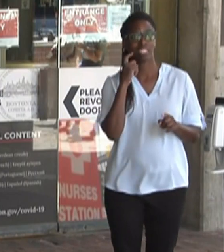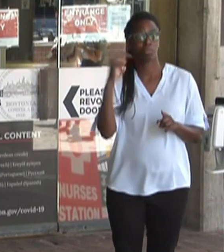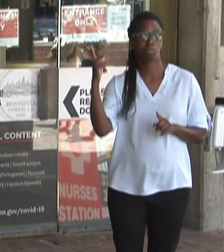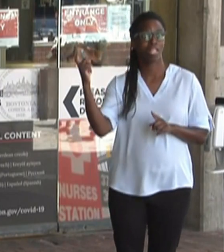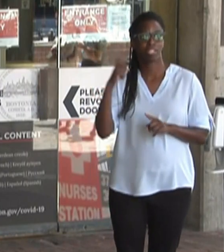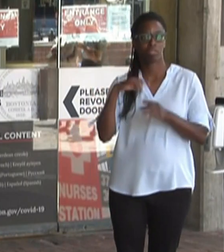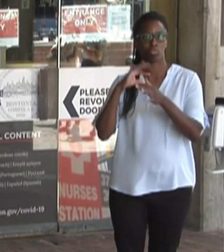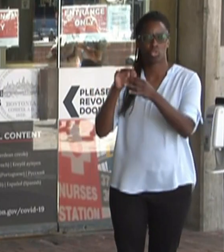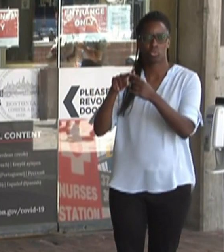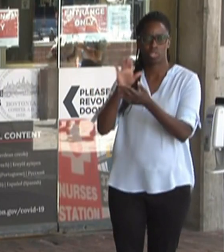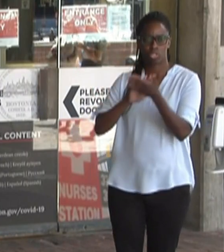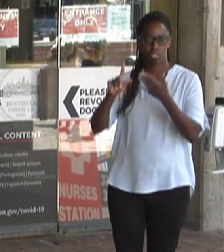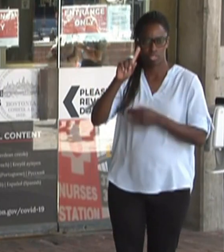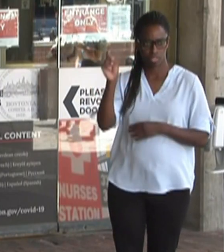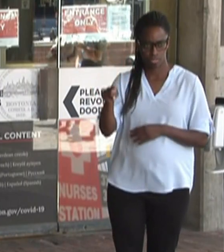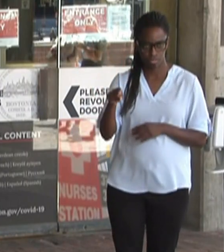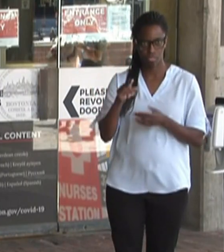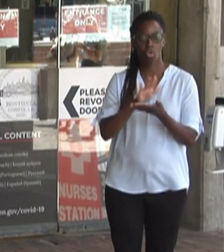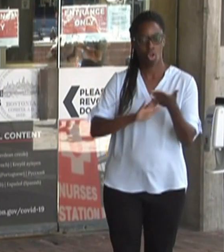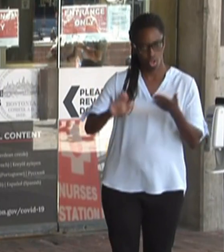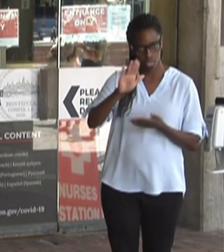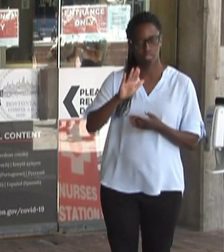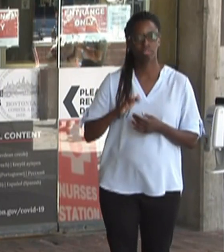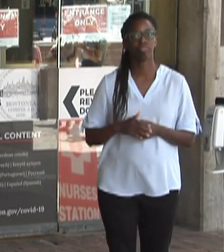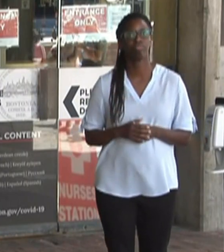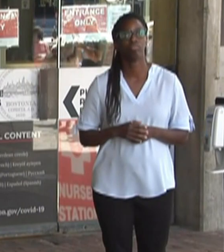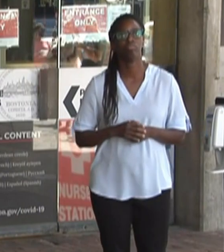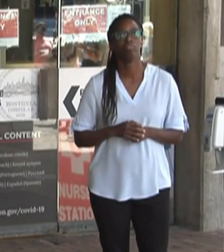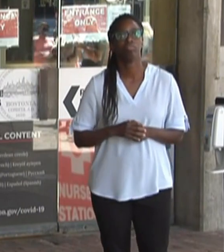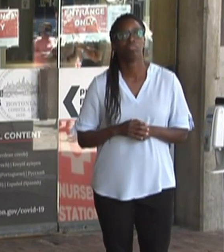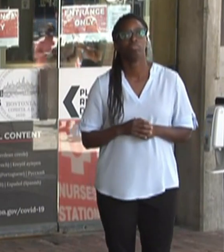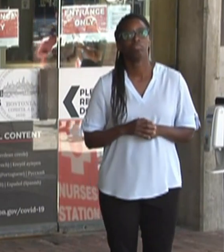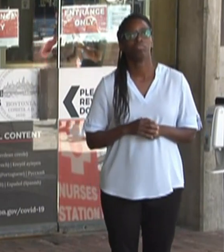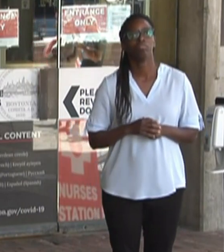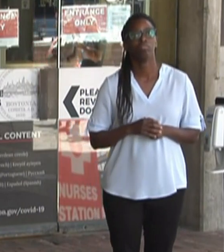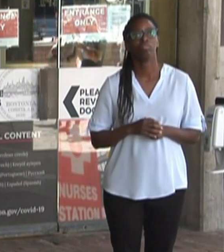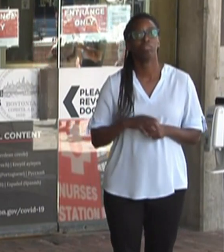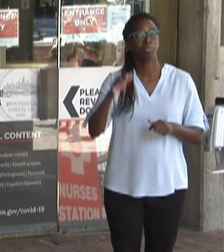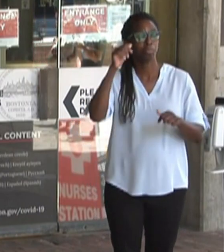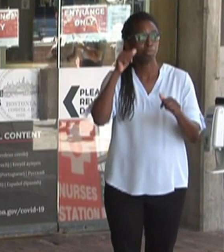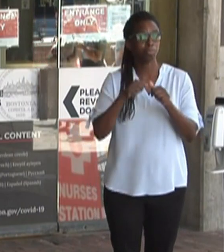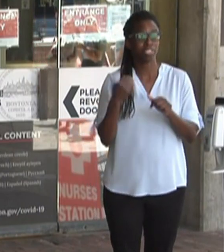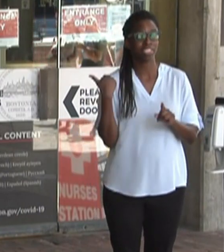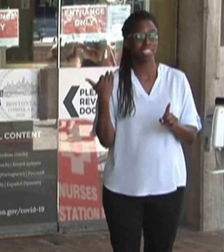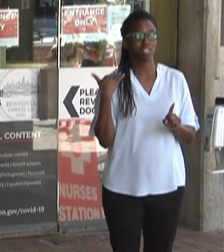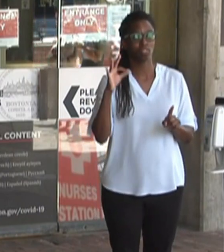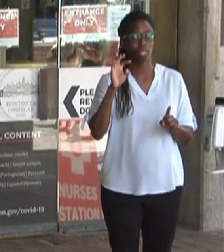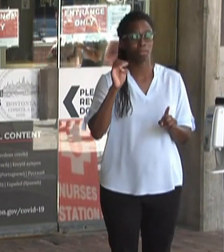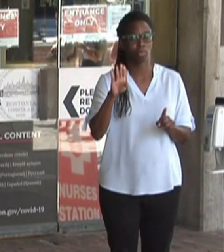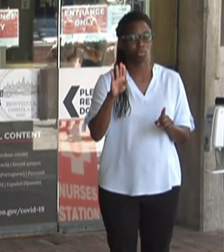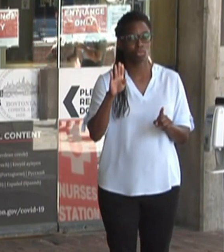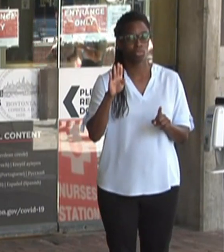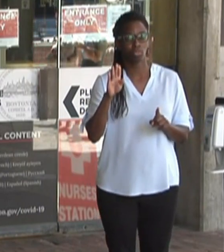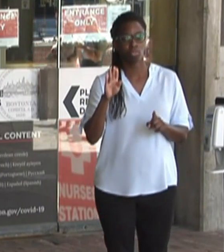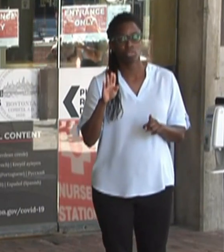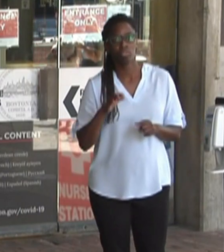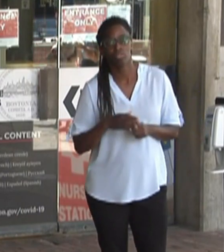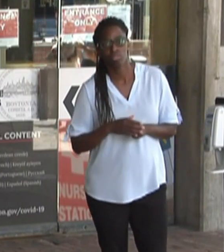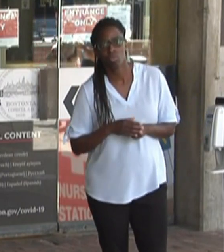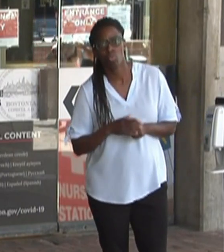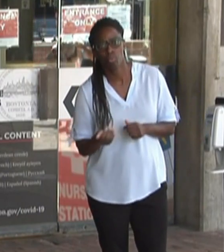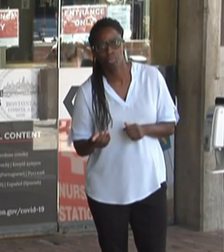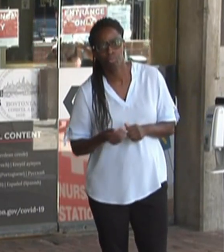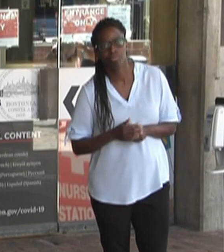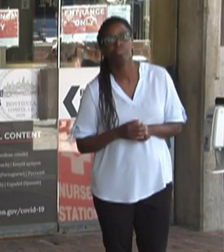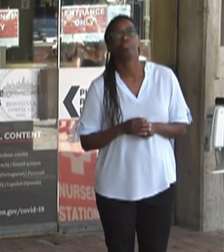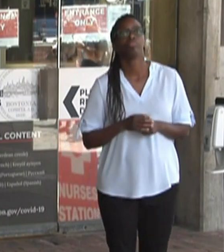that should be held up as an example of why people should not gather with Yeah, great question. The question is,